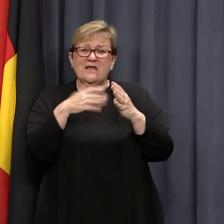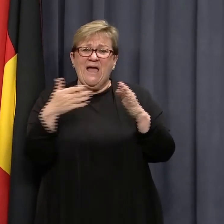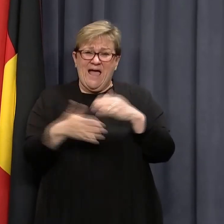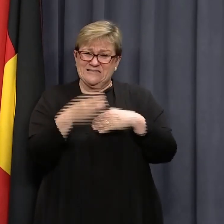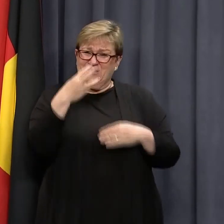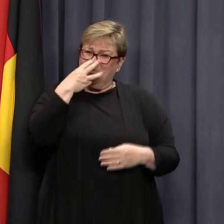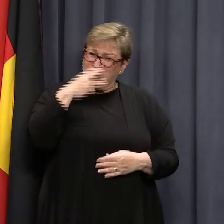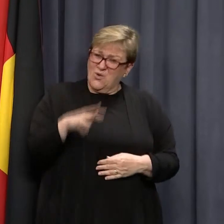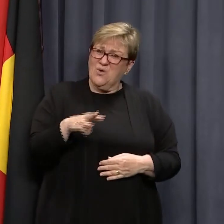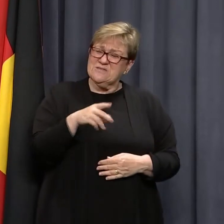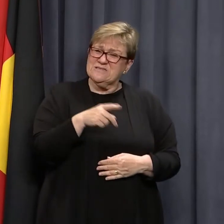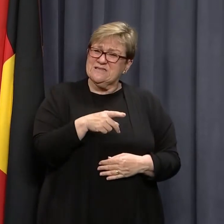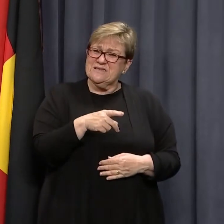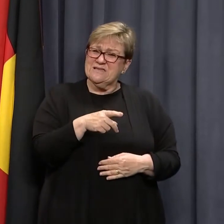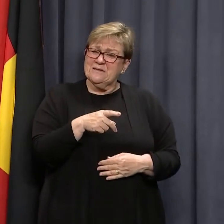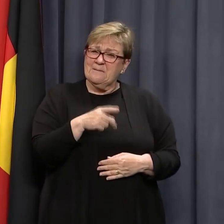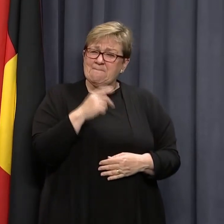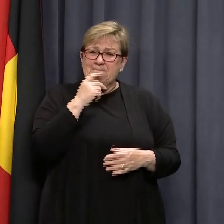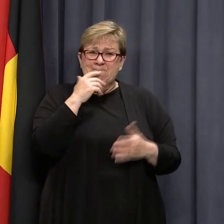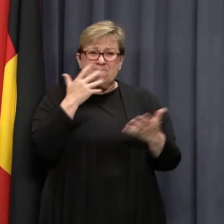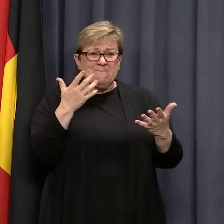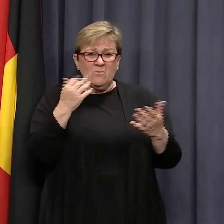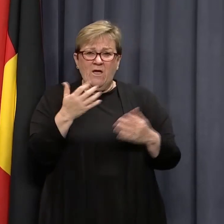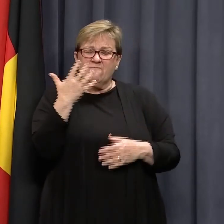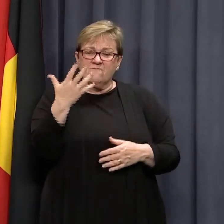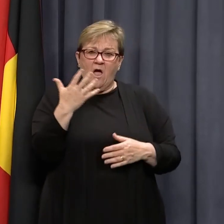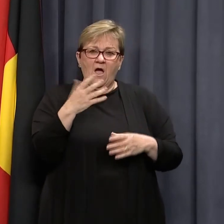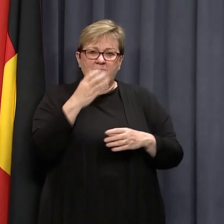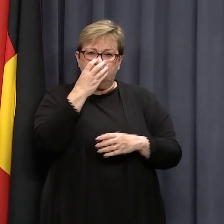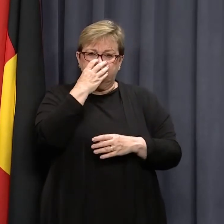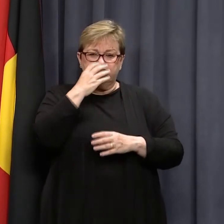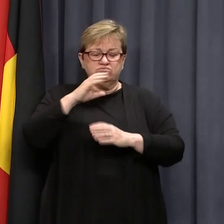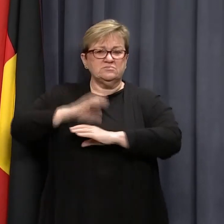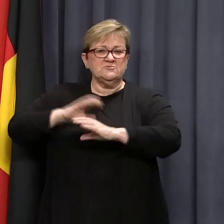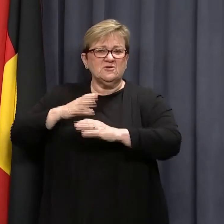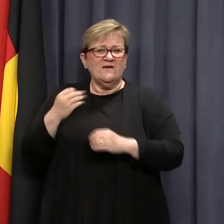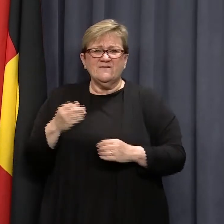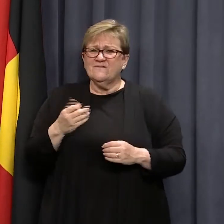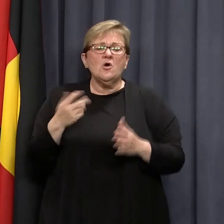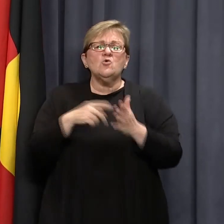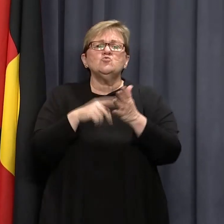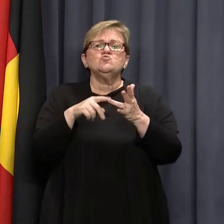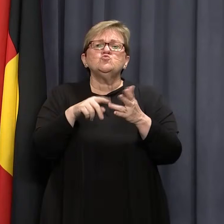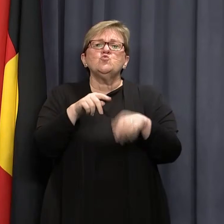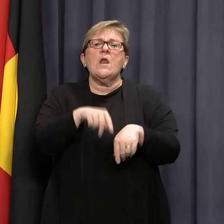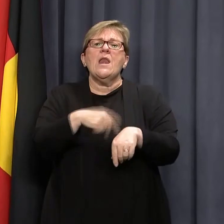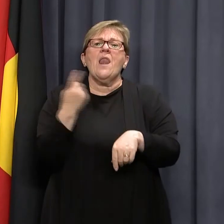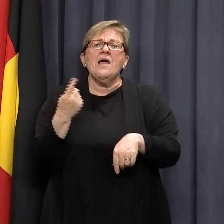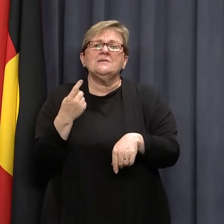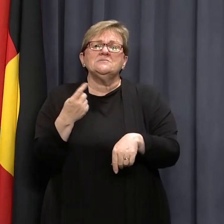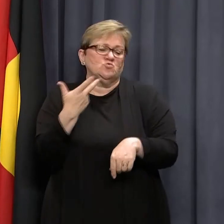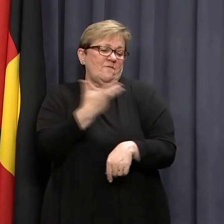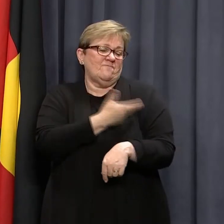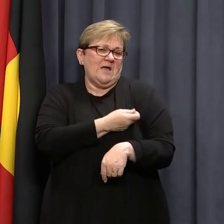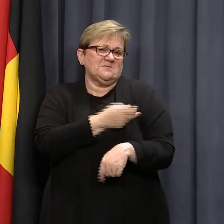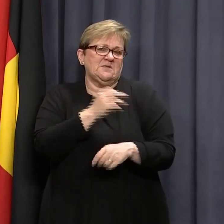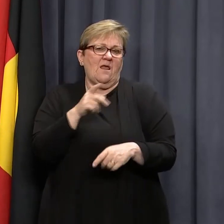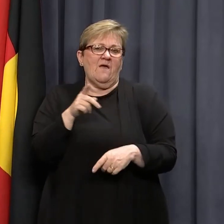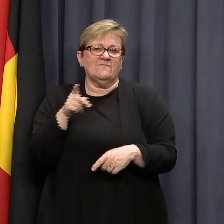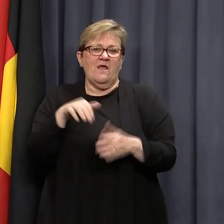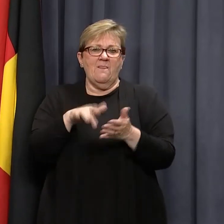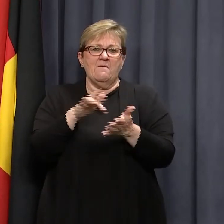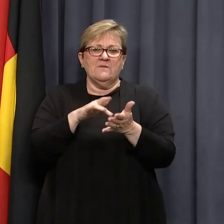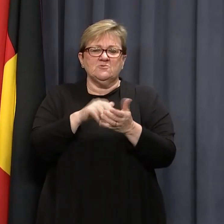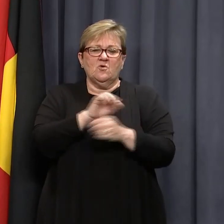30. And we have 5 on ventilators. It is too late to get your vaccine in the middle